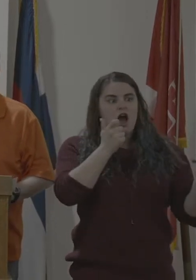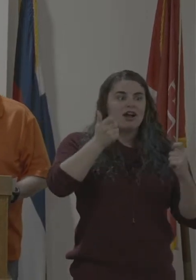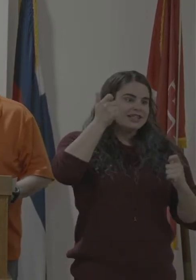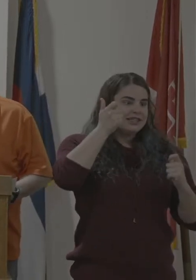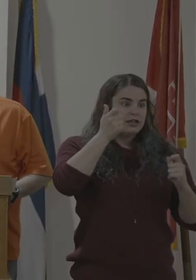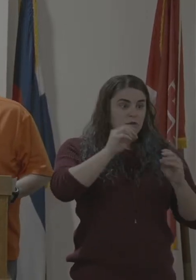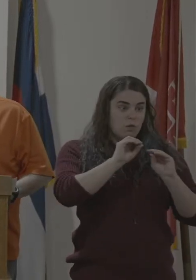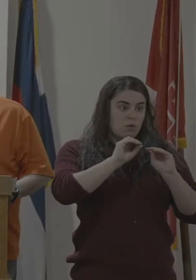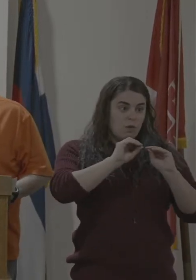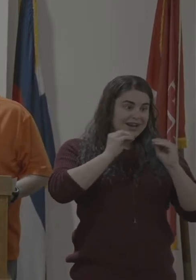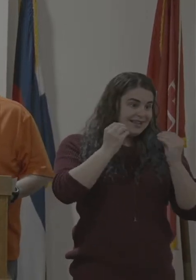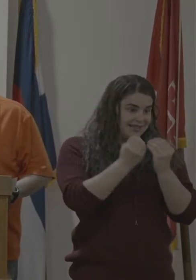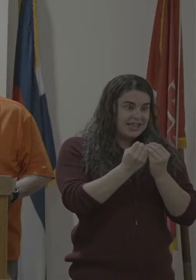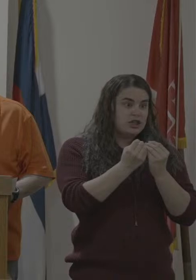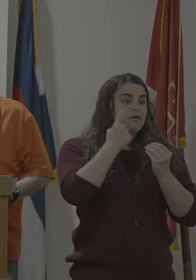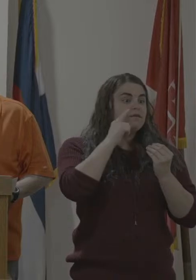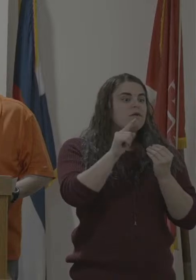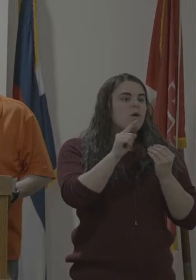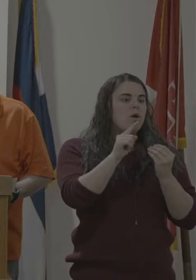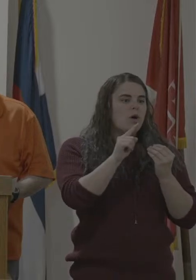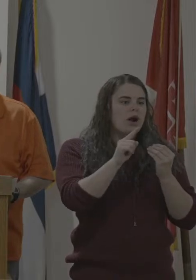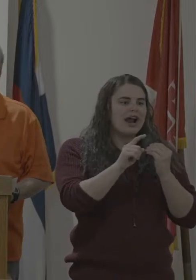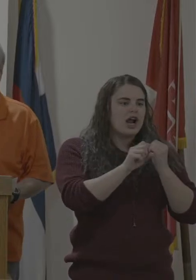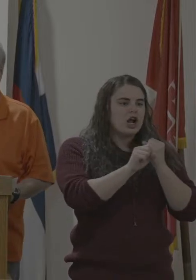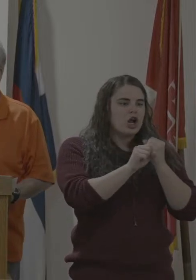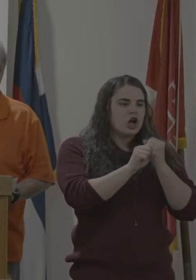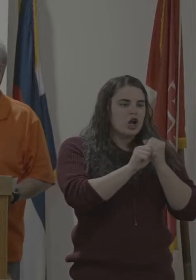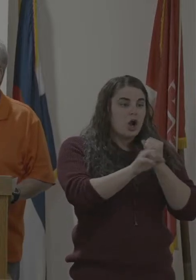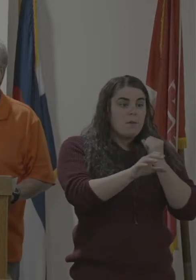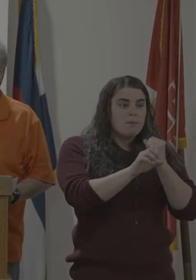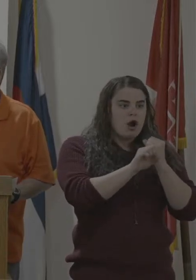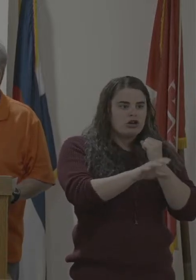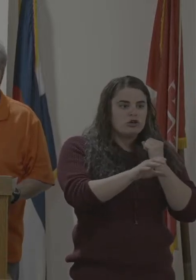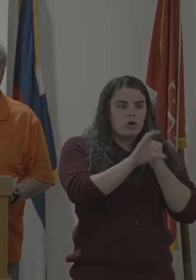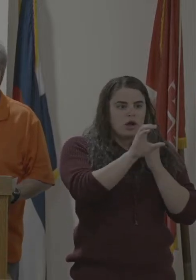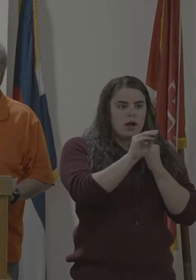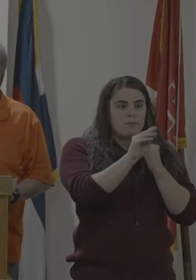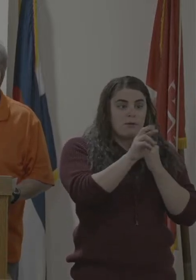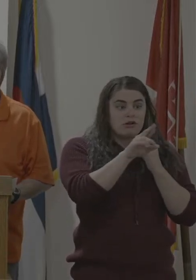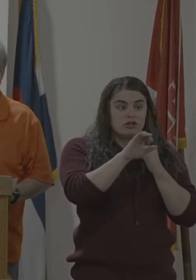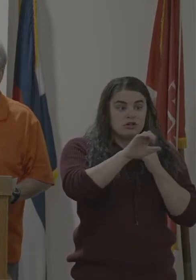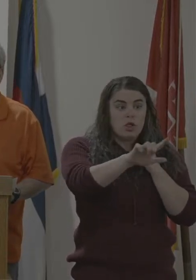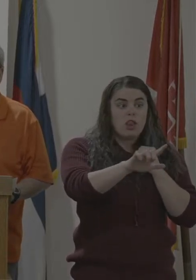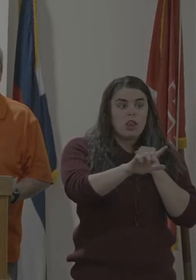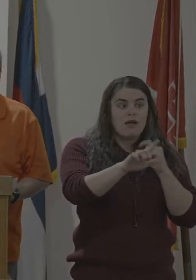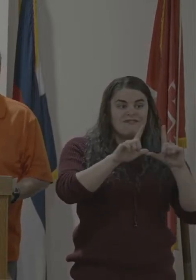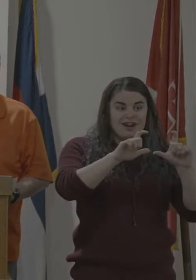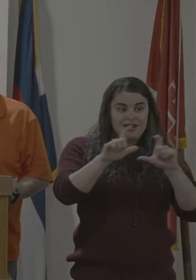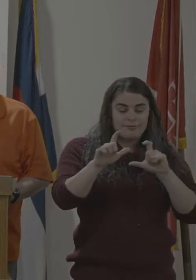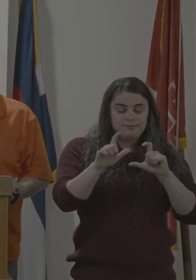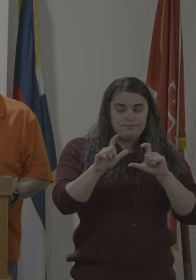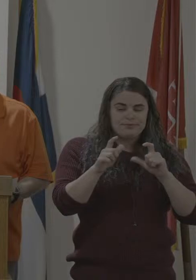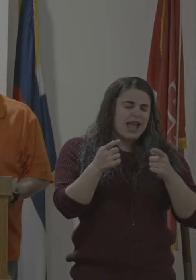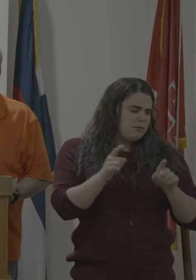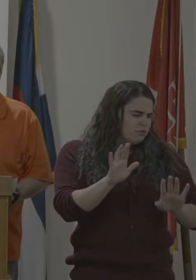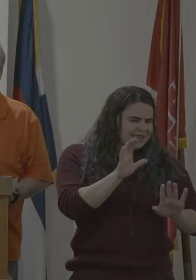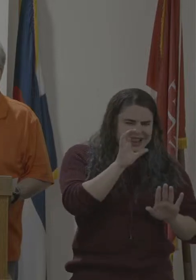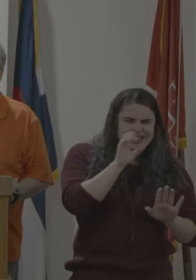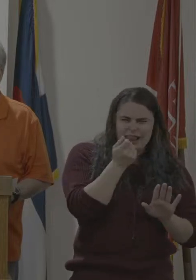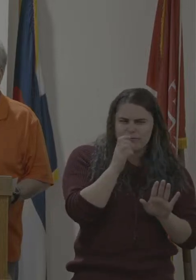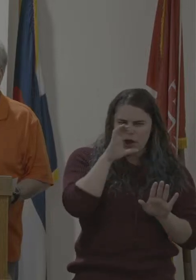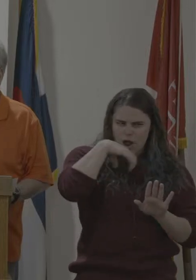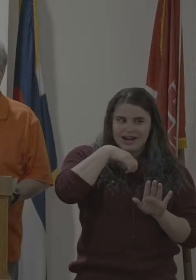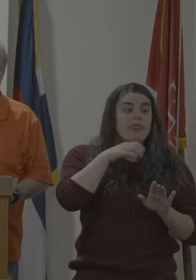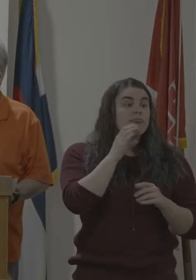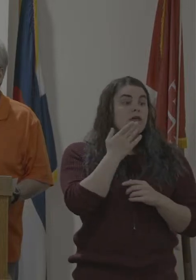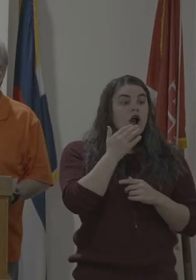for commercial photography. And as it happens, and this is a little odd, The Colorado